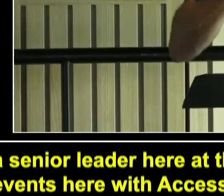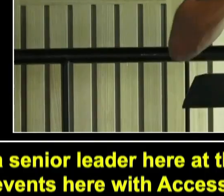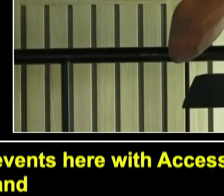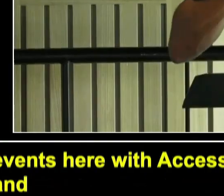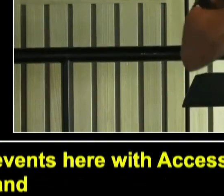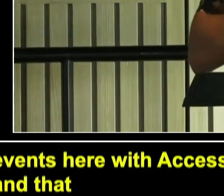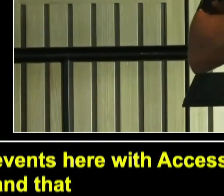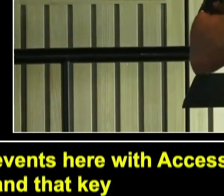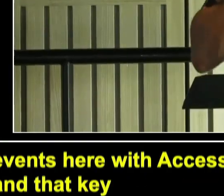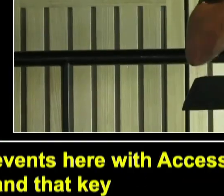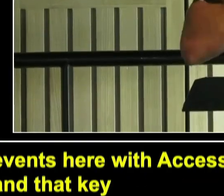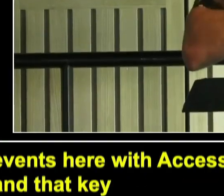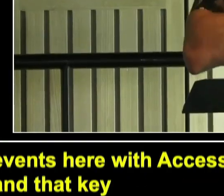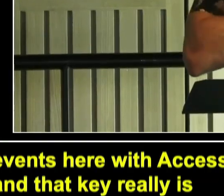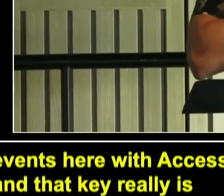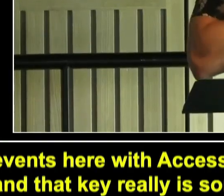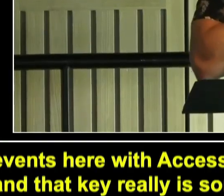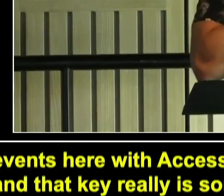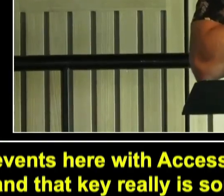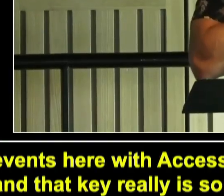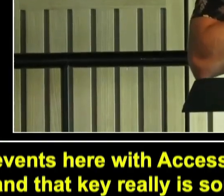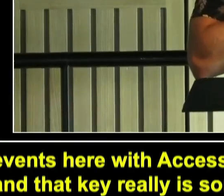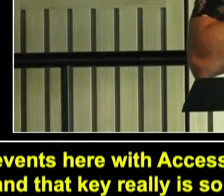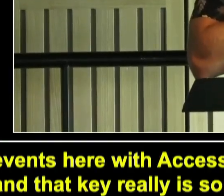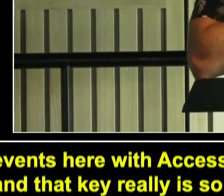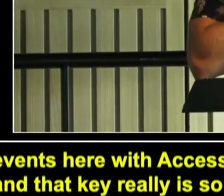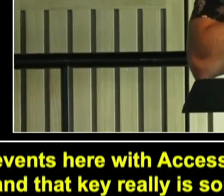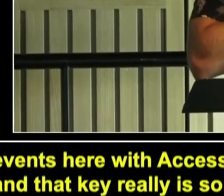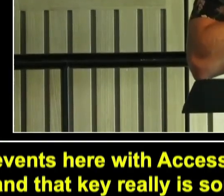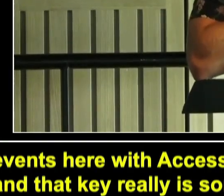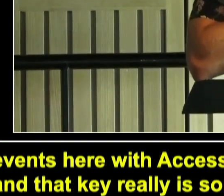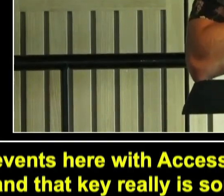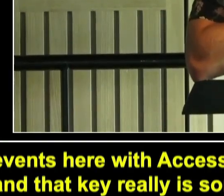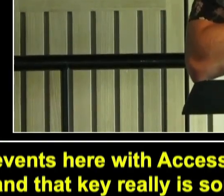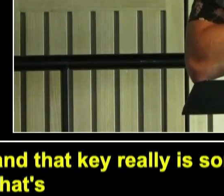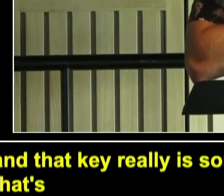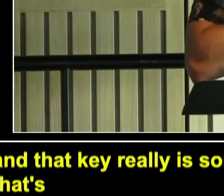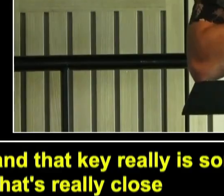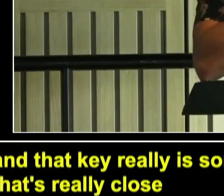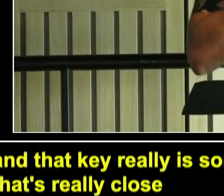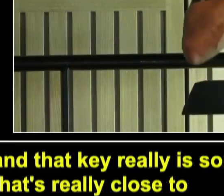something, it means so much to me. It's something that's really close to my own heart.